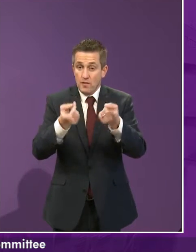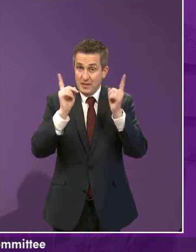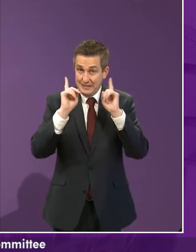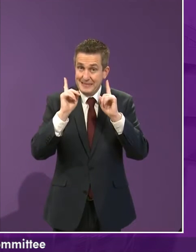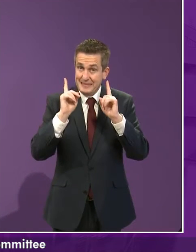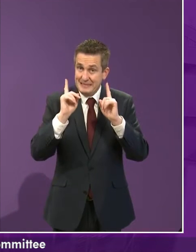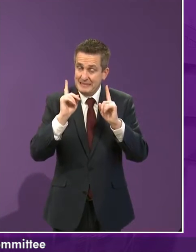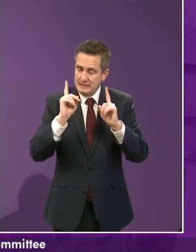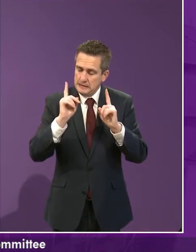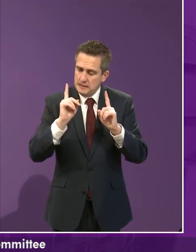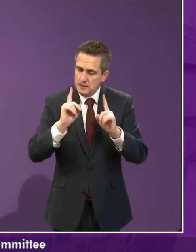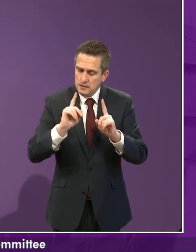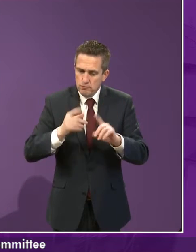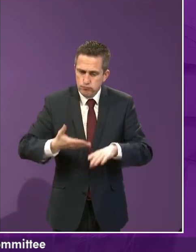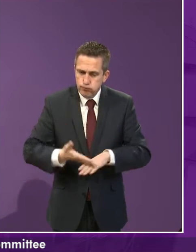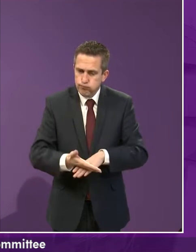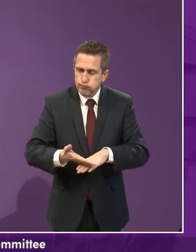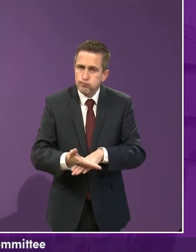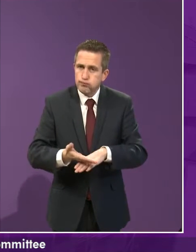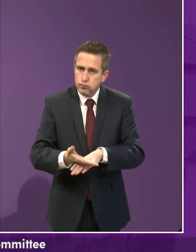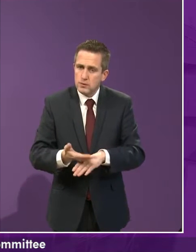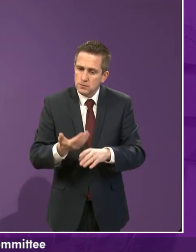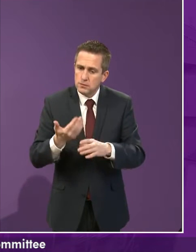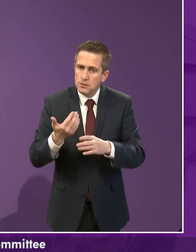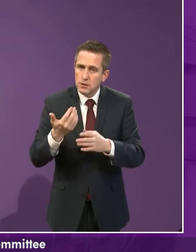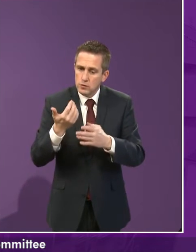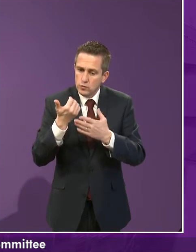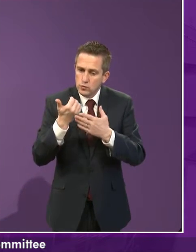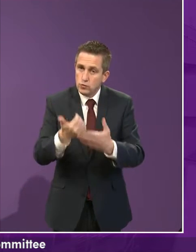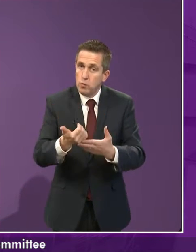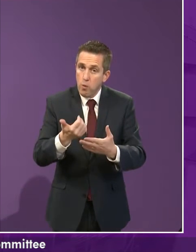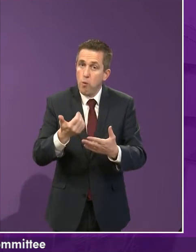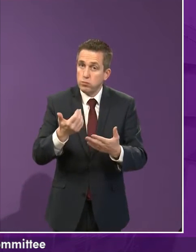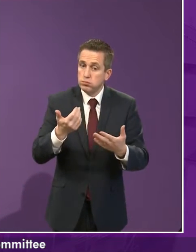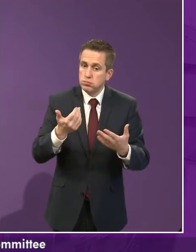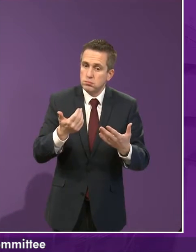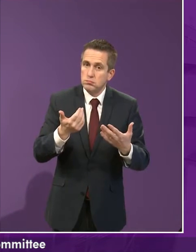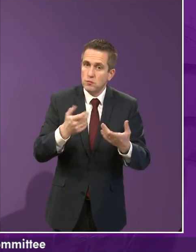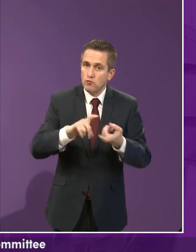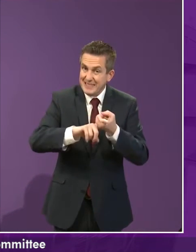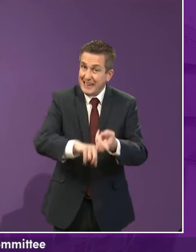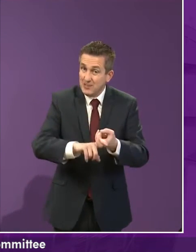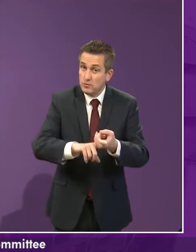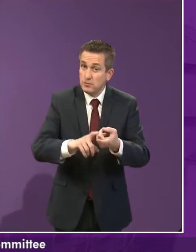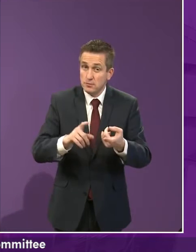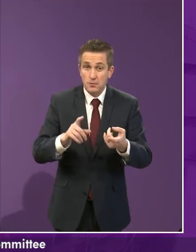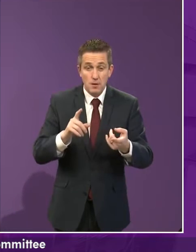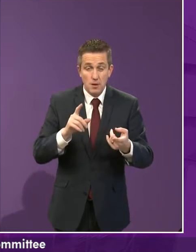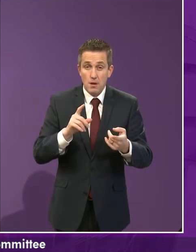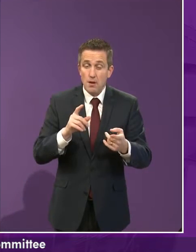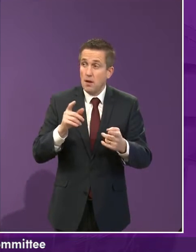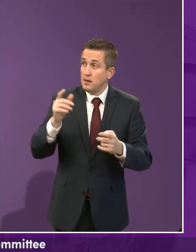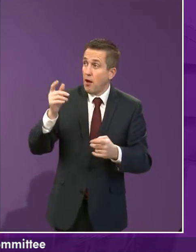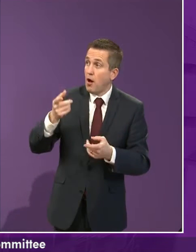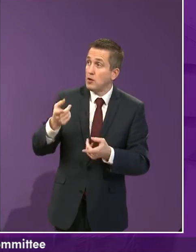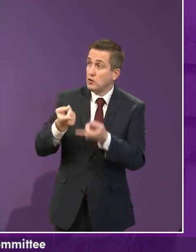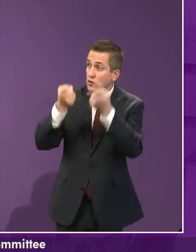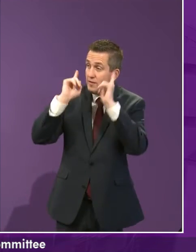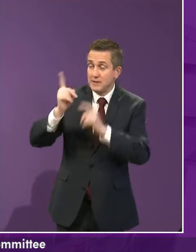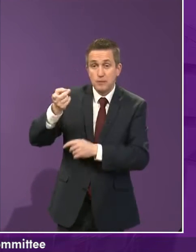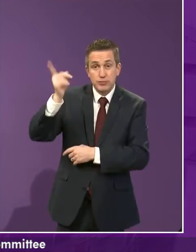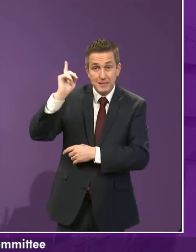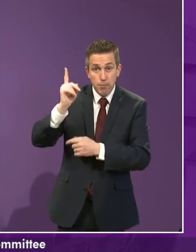within the university from our university principal across all of our schools